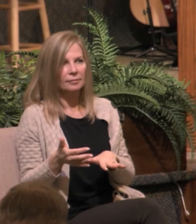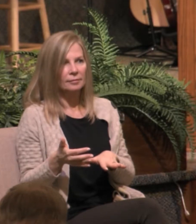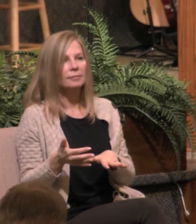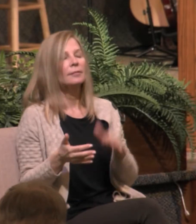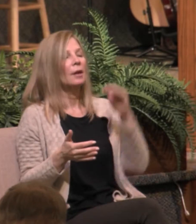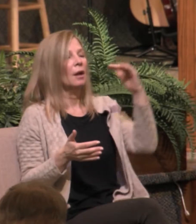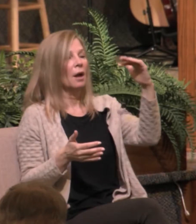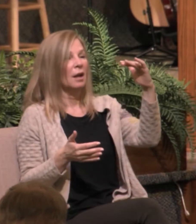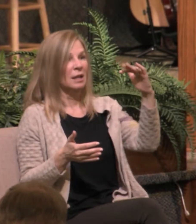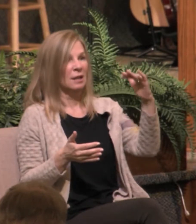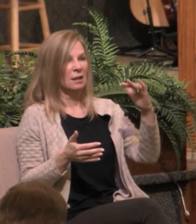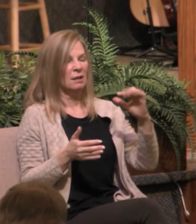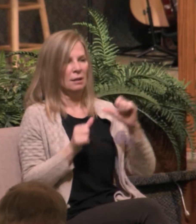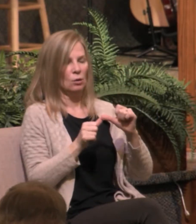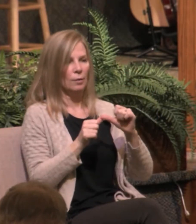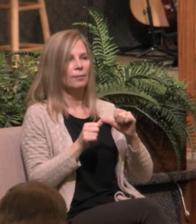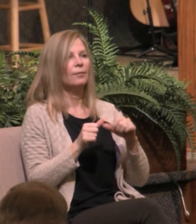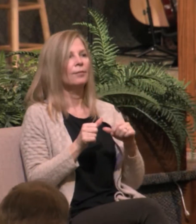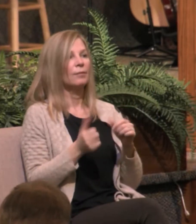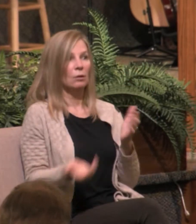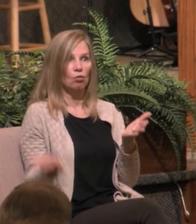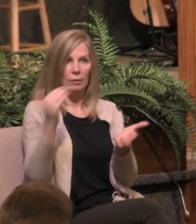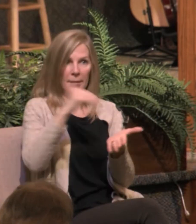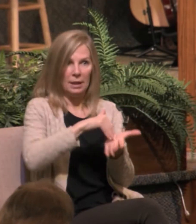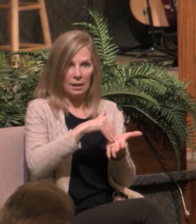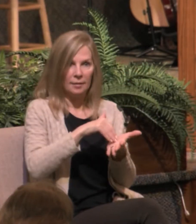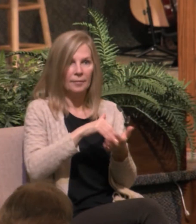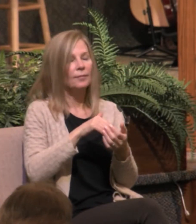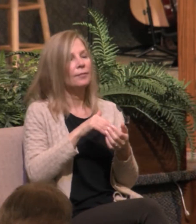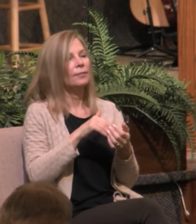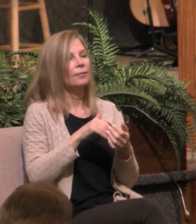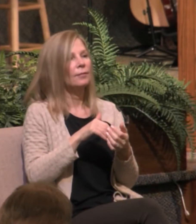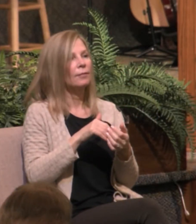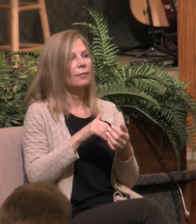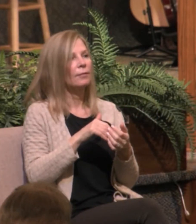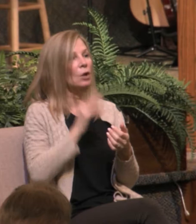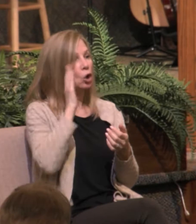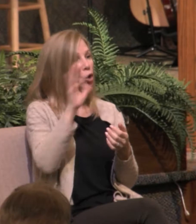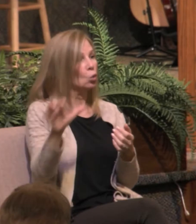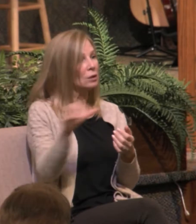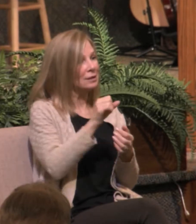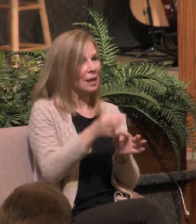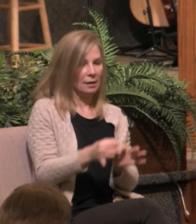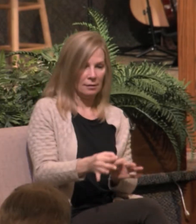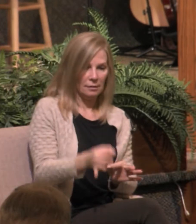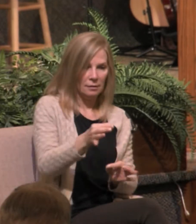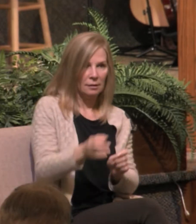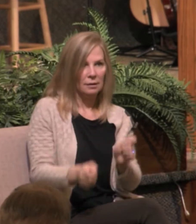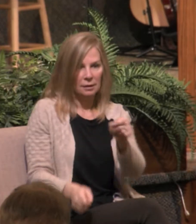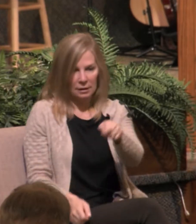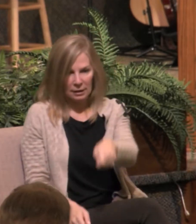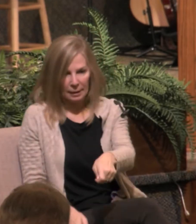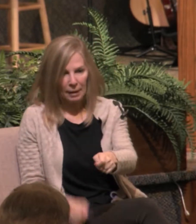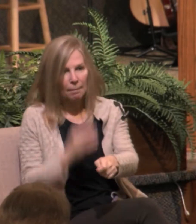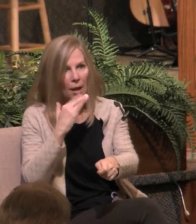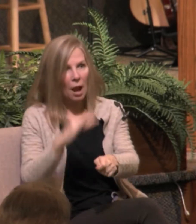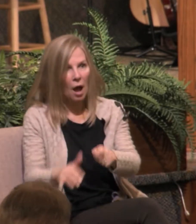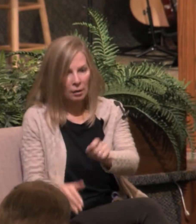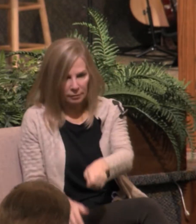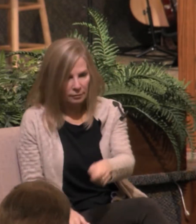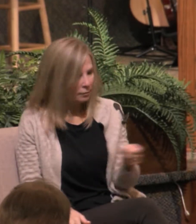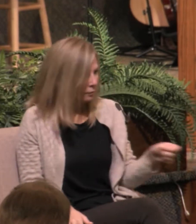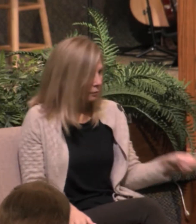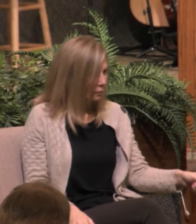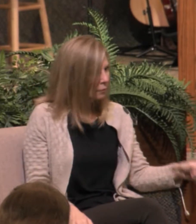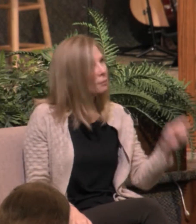Continuing down to verses 22 and 23, reiterated. "You shall take a bunch of hyssop and dip it in the blood which is in the basin and apply some of the blood that